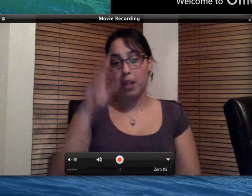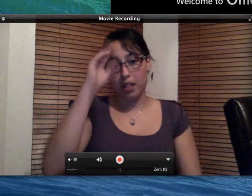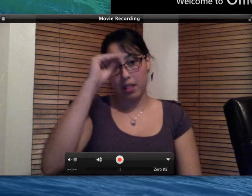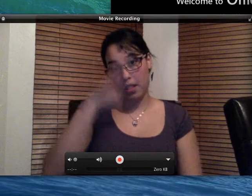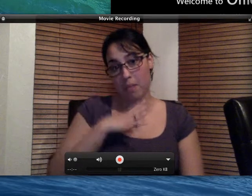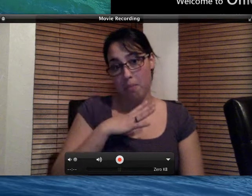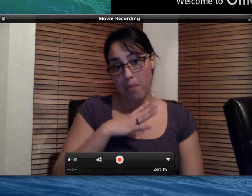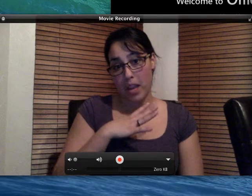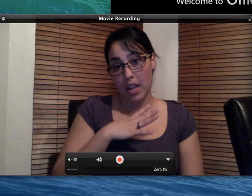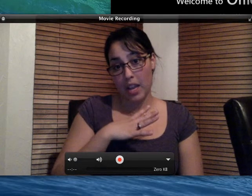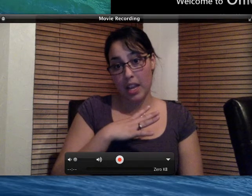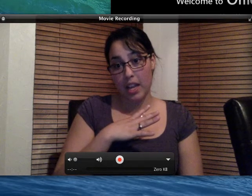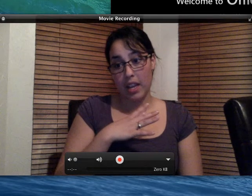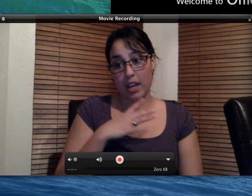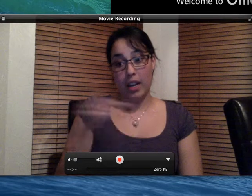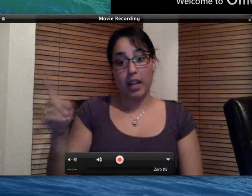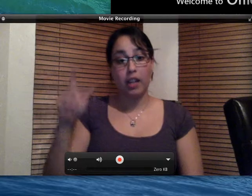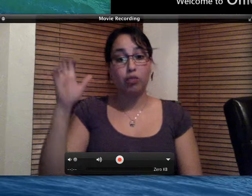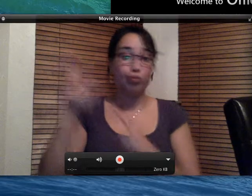of the 8-foot mark, which is impressive.